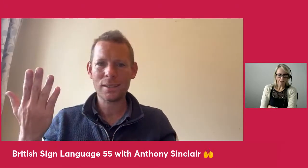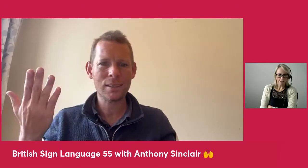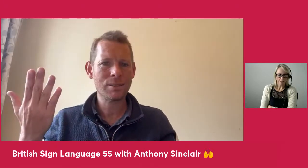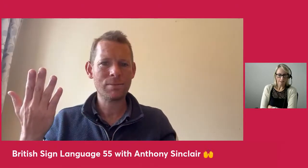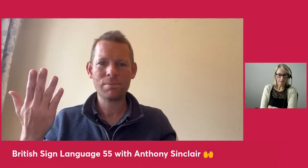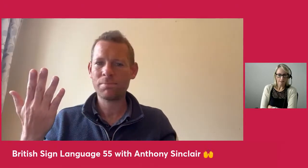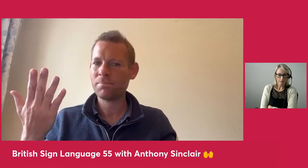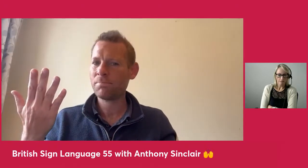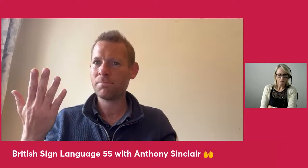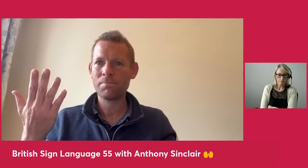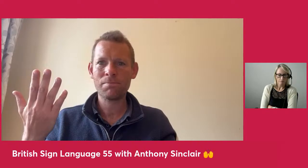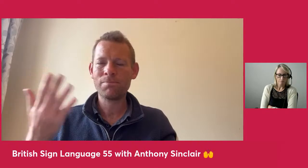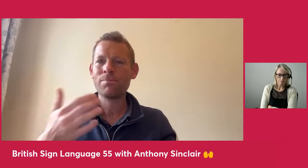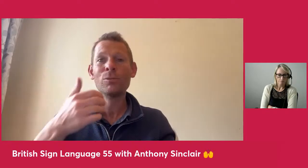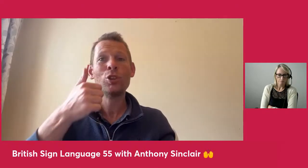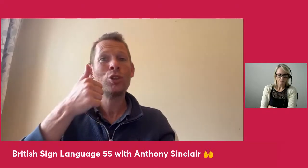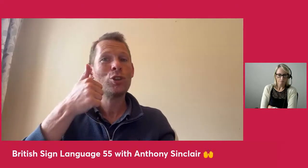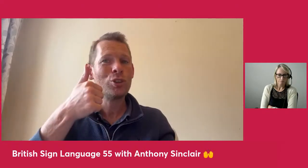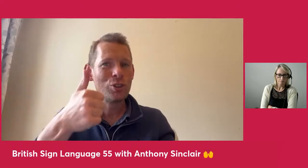don't like,